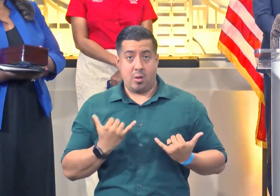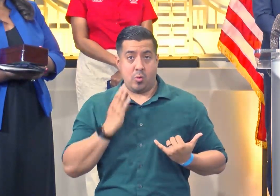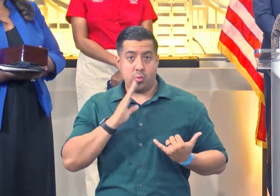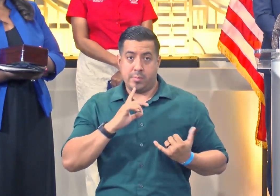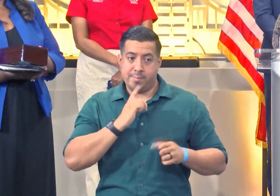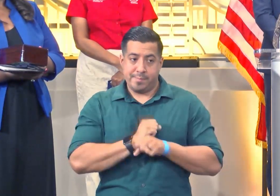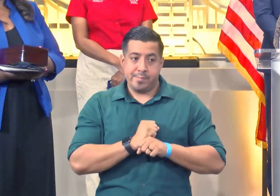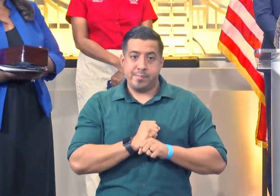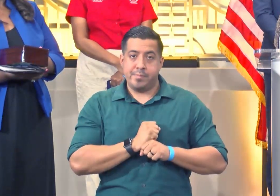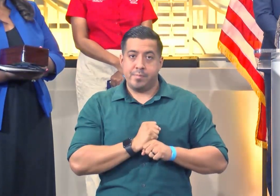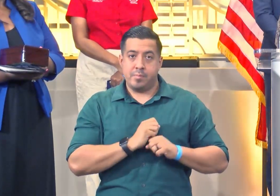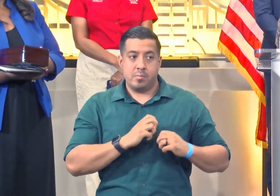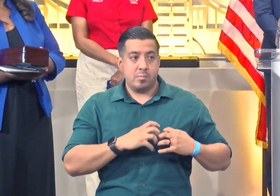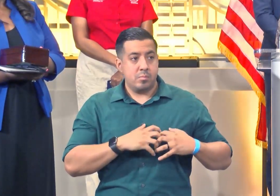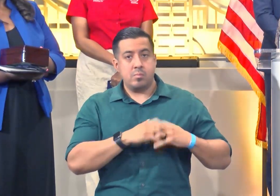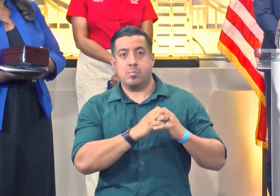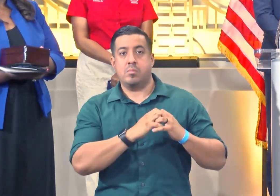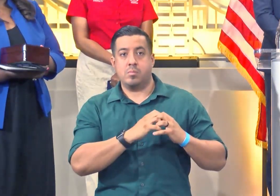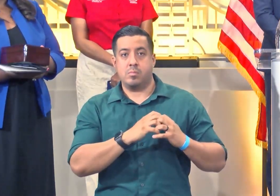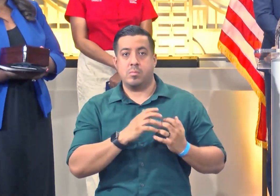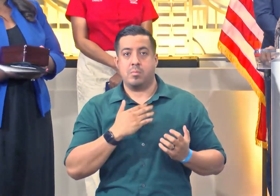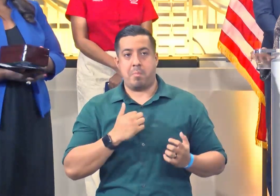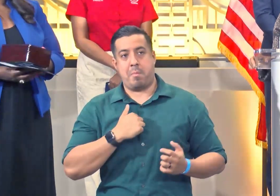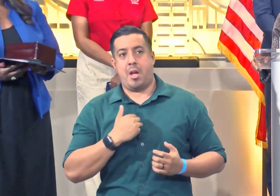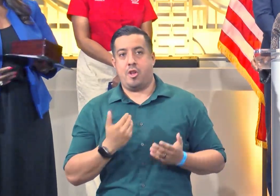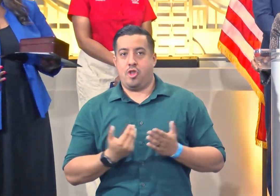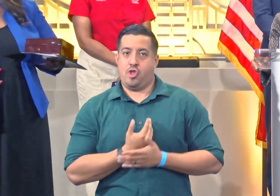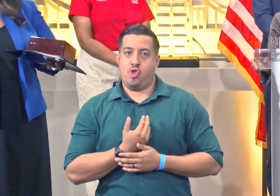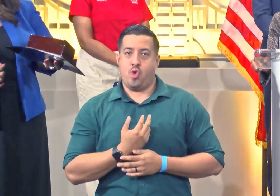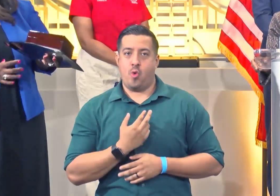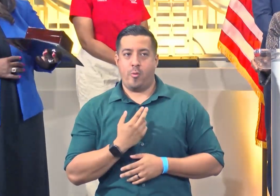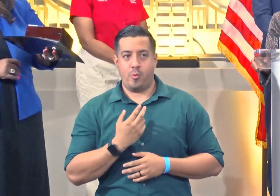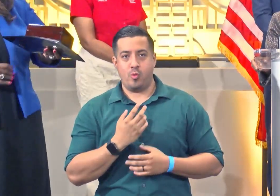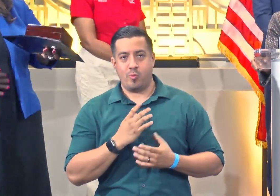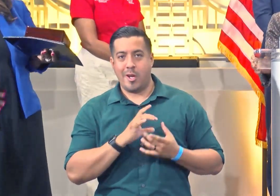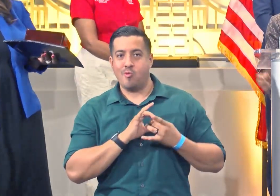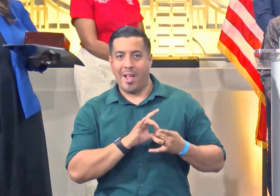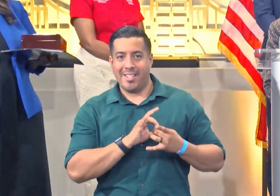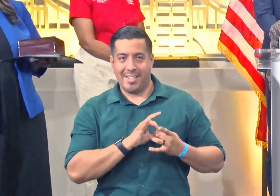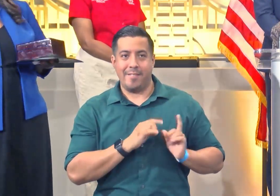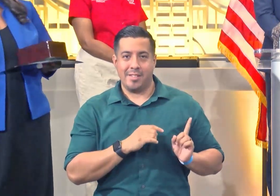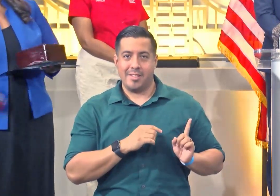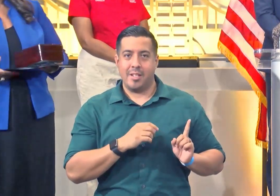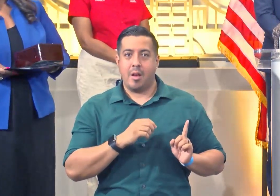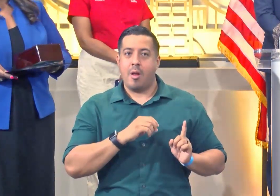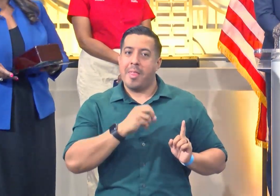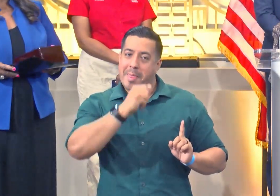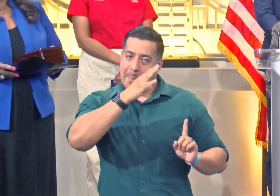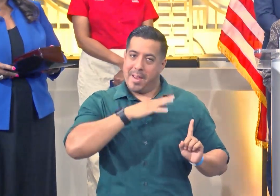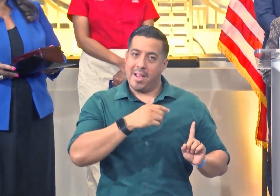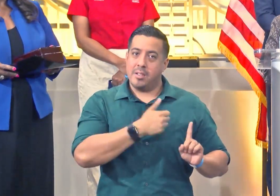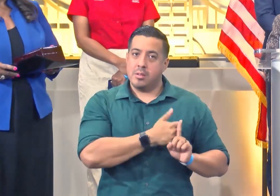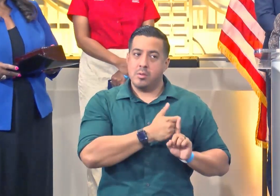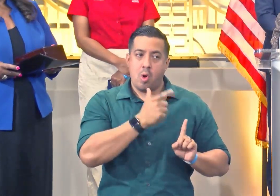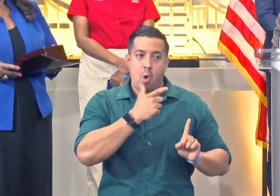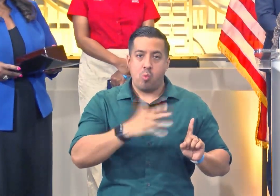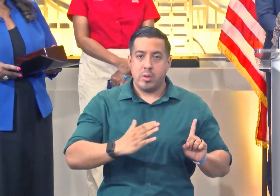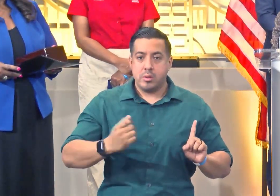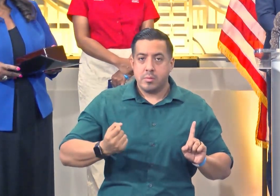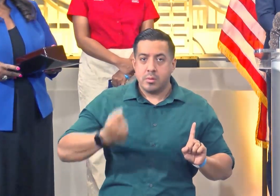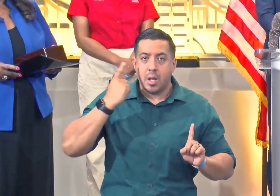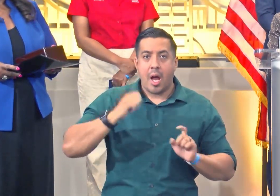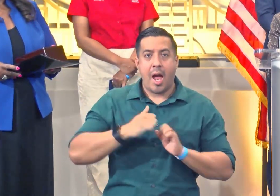sparked by my newfound relative and the man who understood